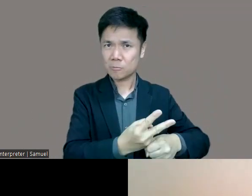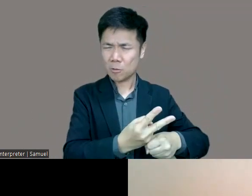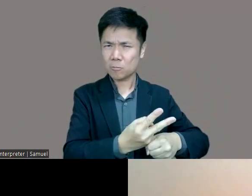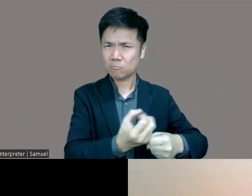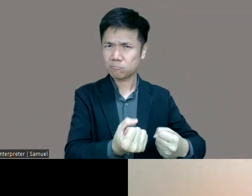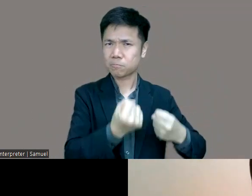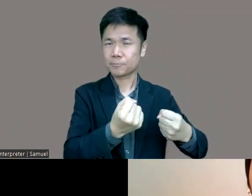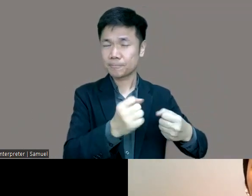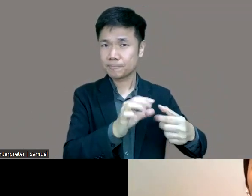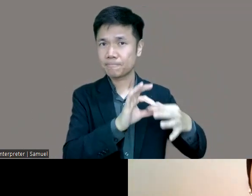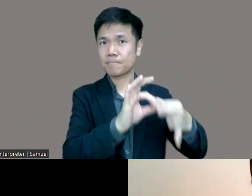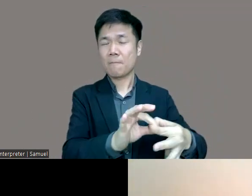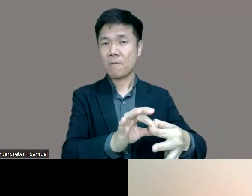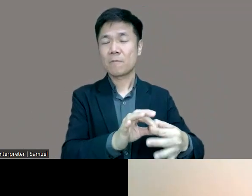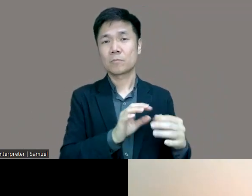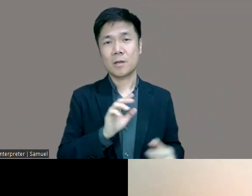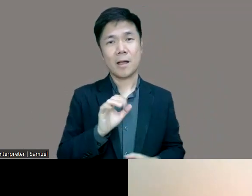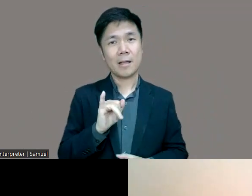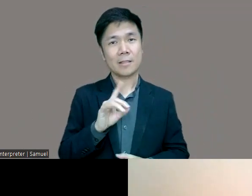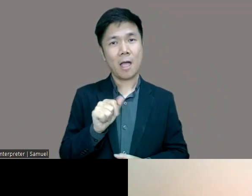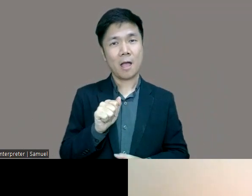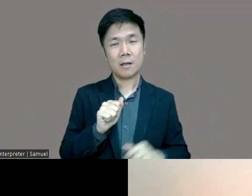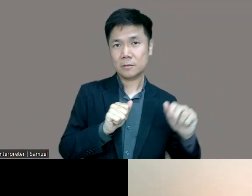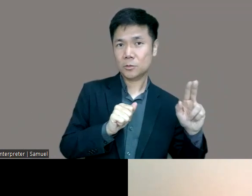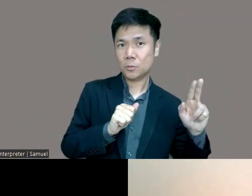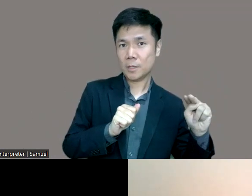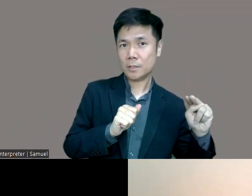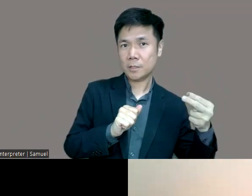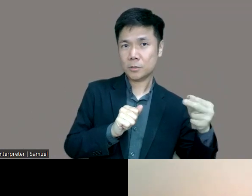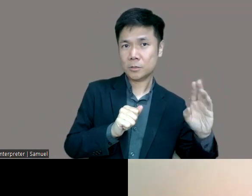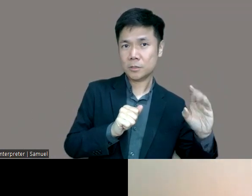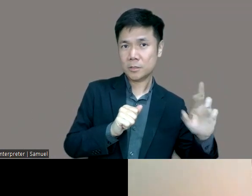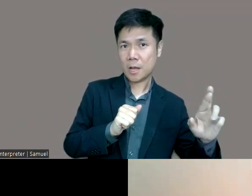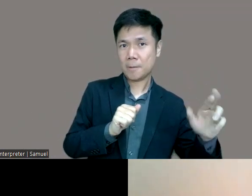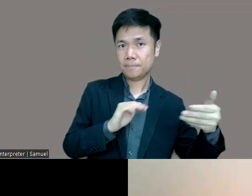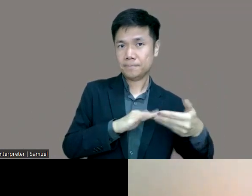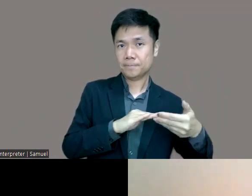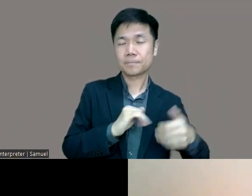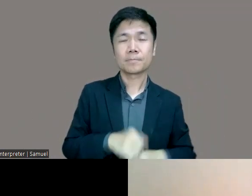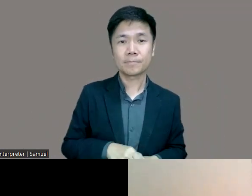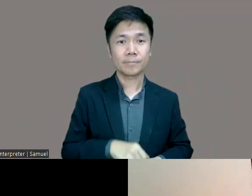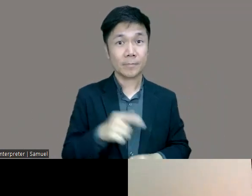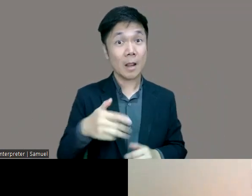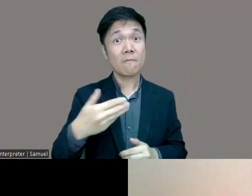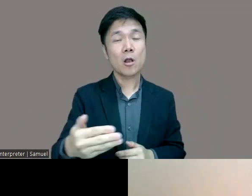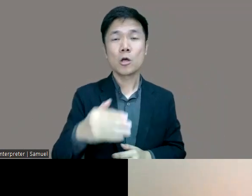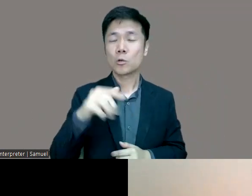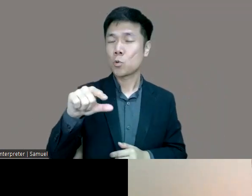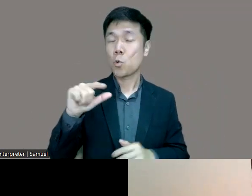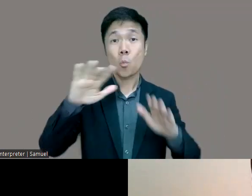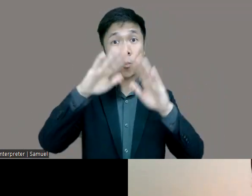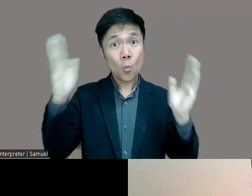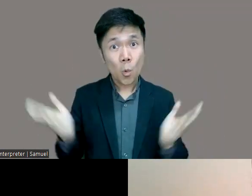we will go further. So with the Global Refugee Forum coming, we really wanted to hear from